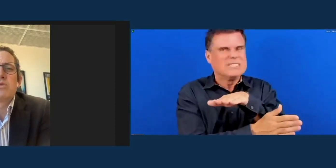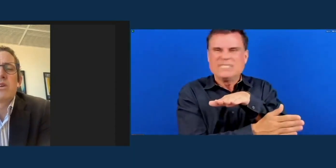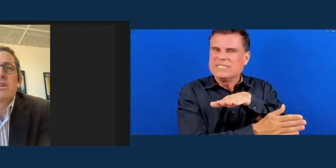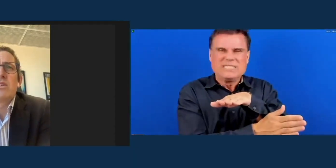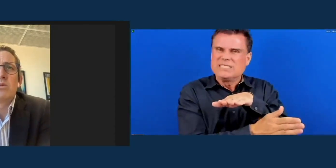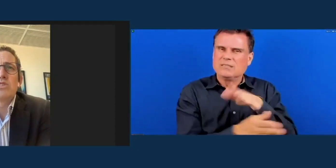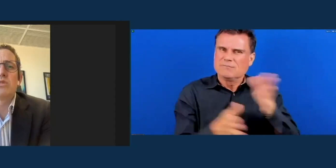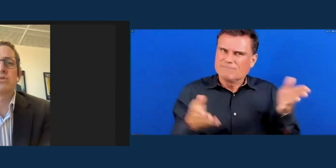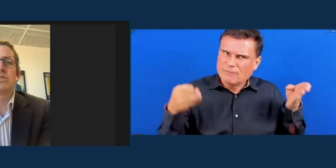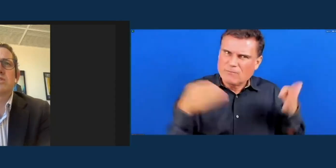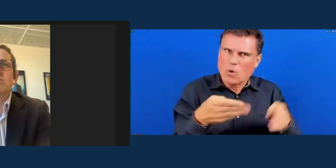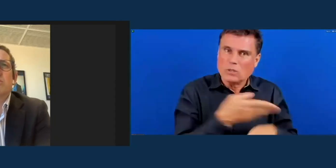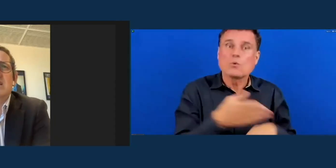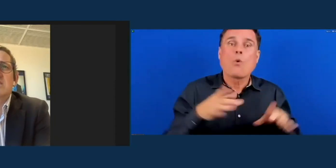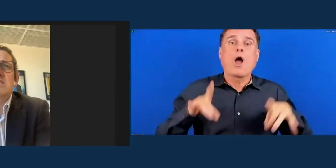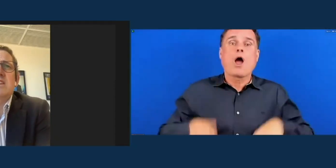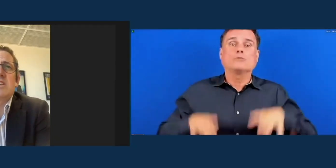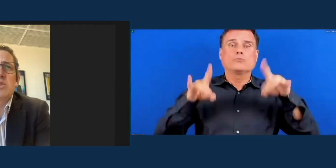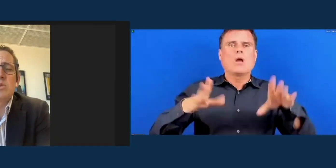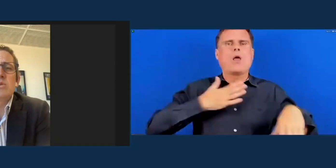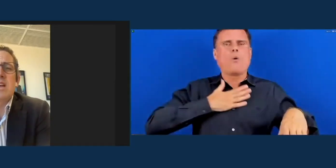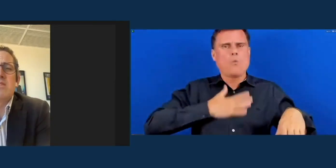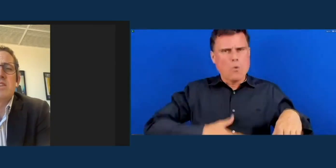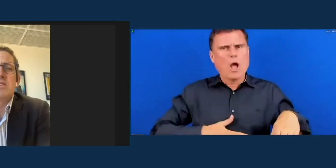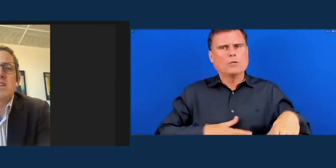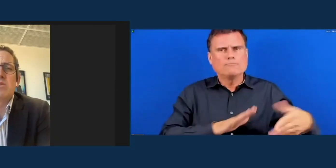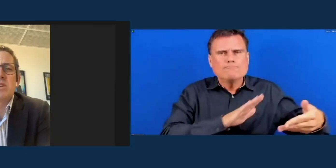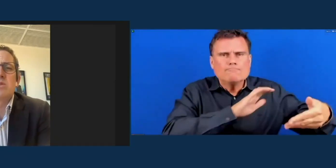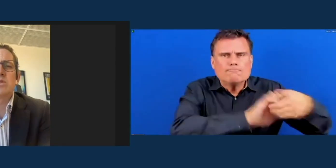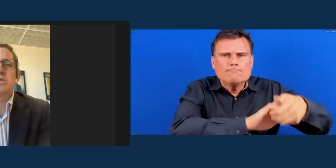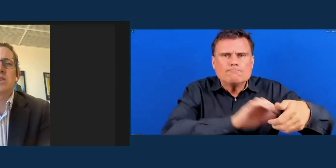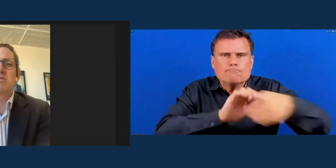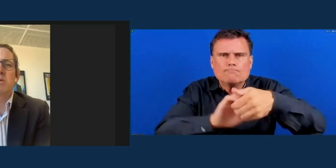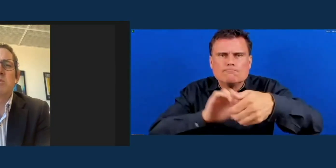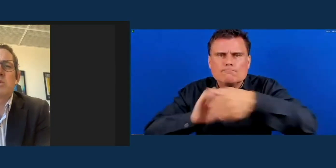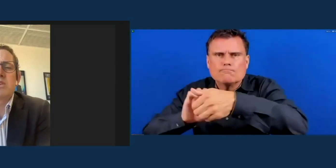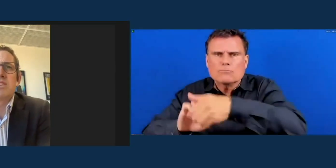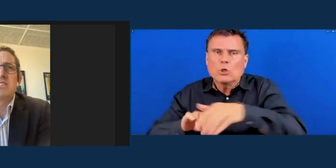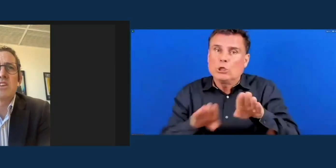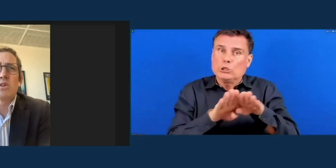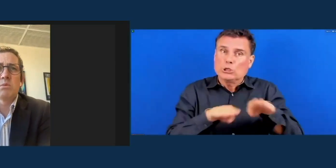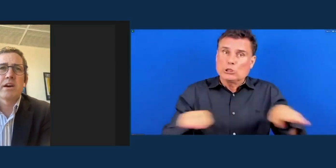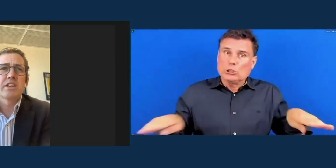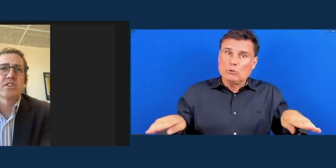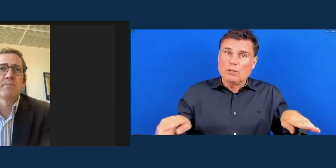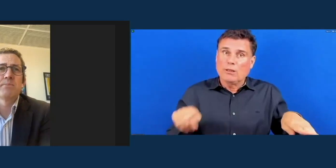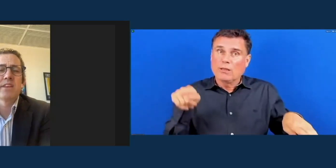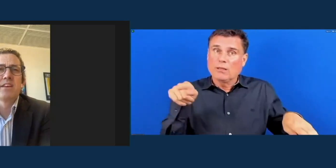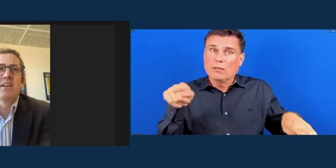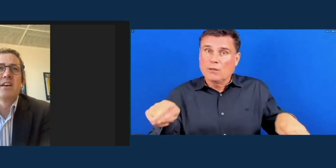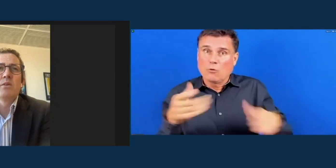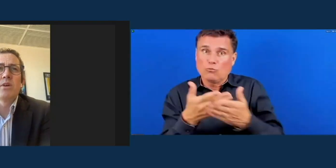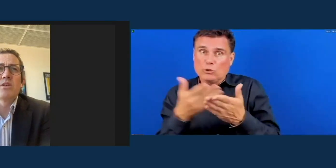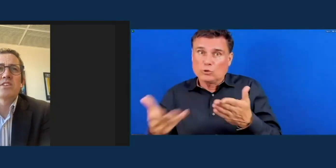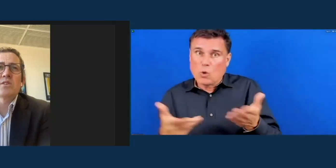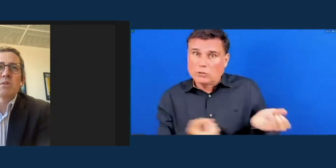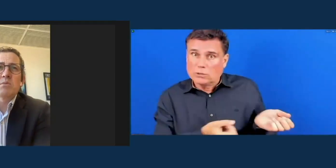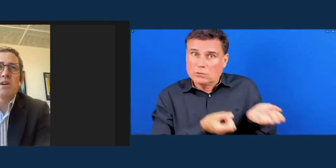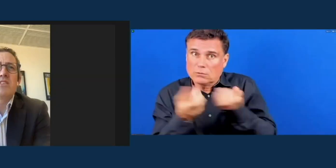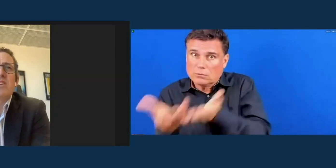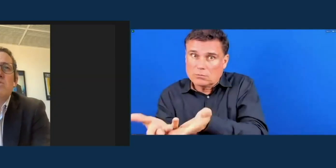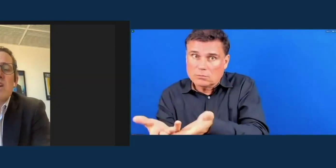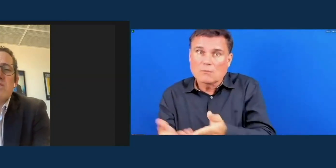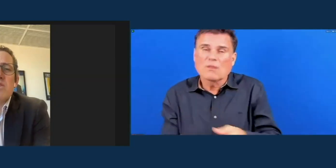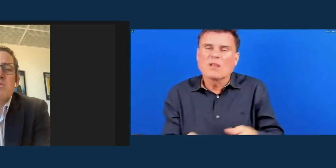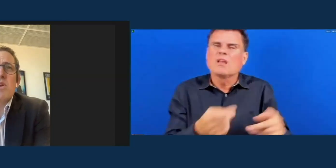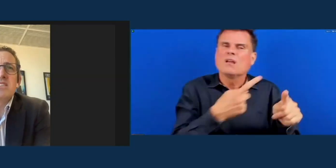all children's readings, tools, evidence, and resources that have been built over this incredible partnership. We are extremely